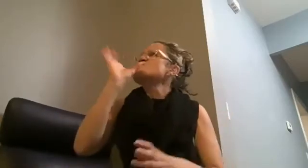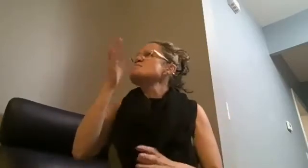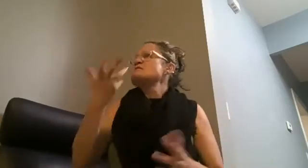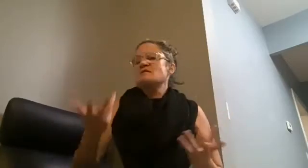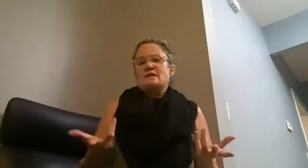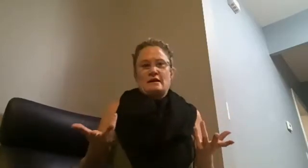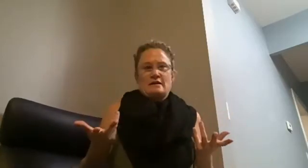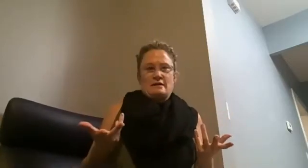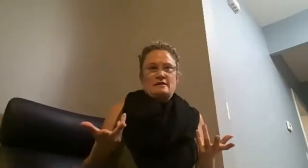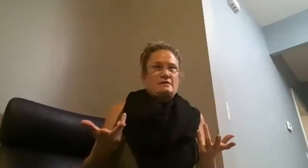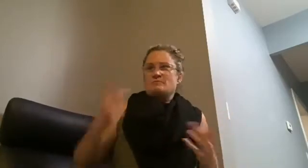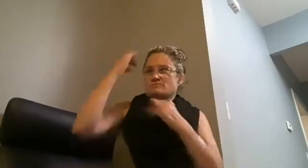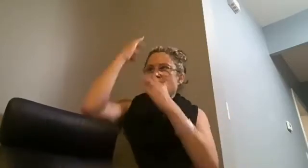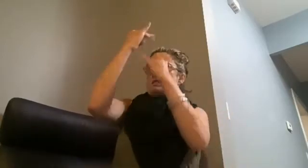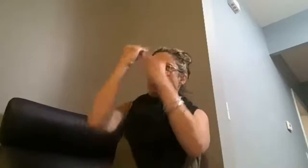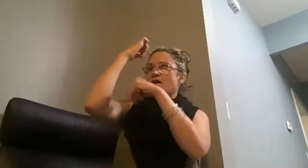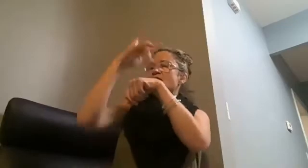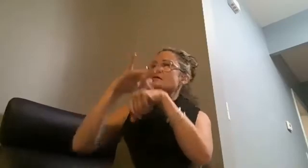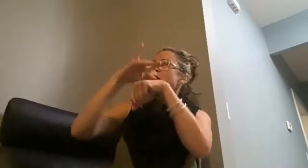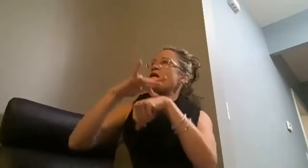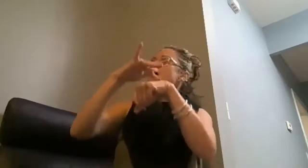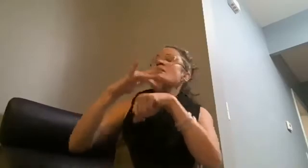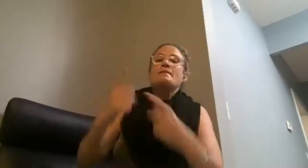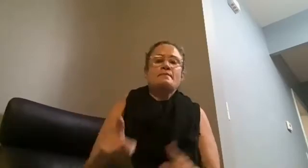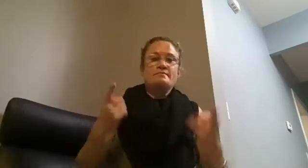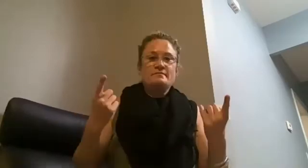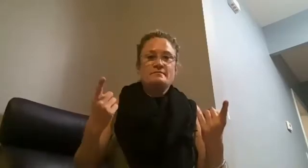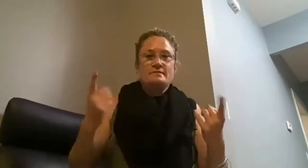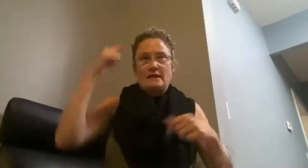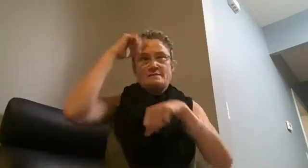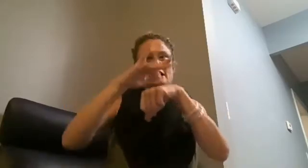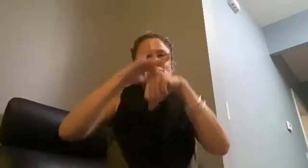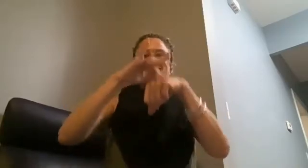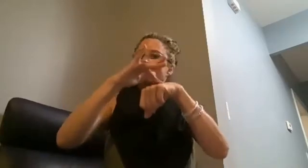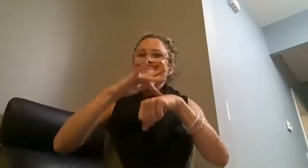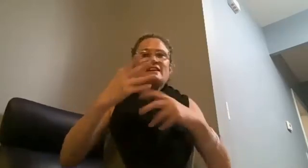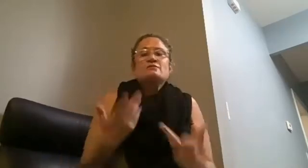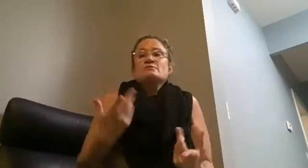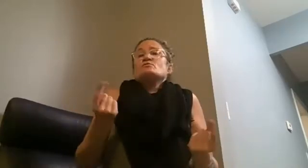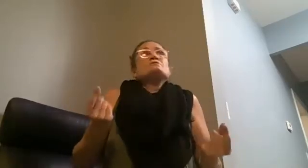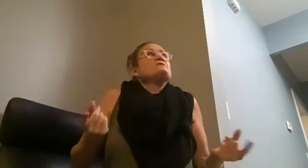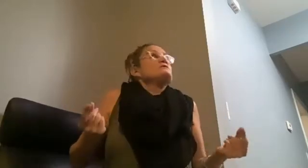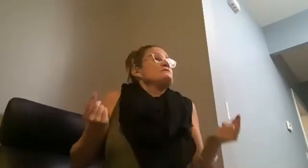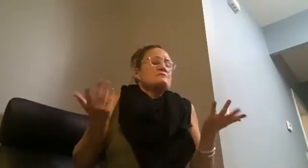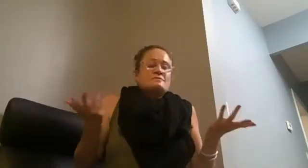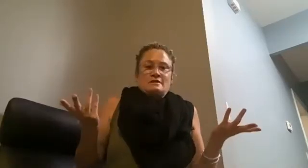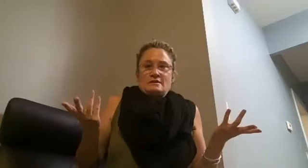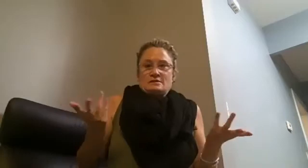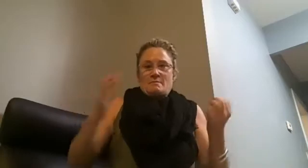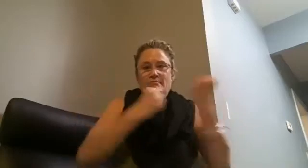stop drinking about it. And what happened is the obsession had returned, and I had no way to really treat it. And I called my sponsor, and I